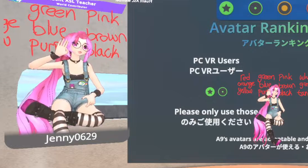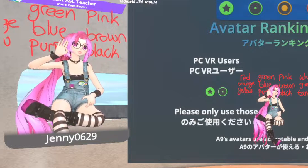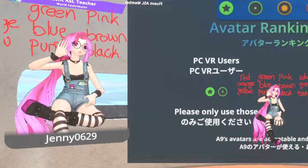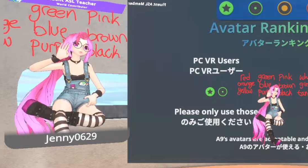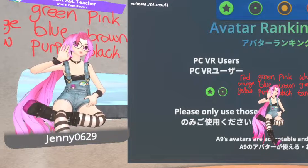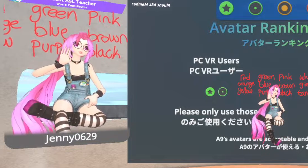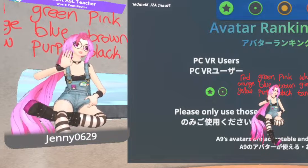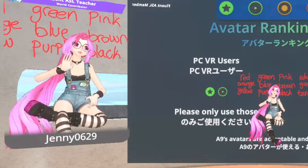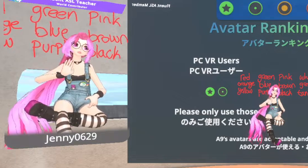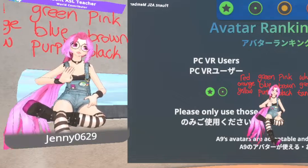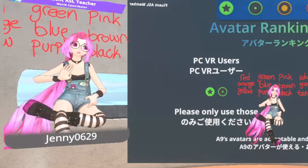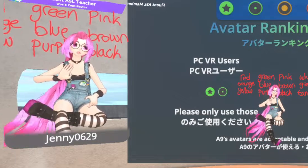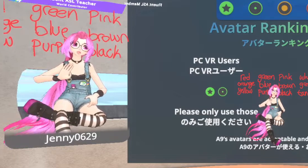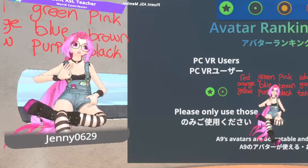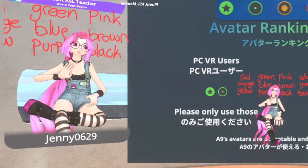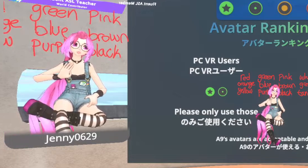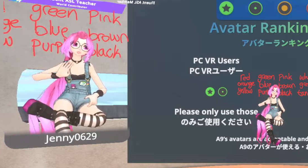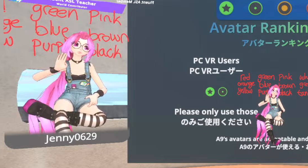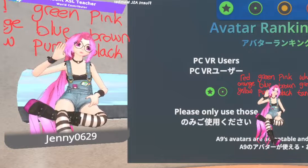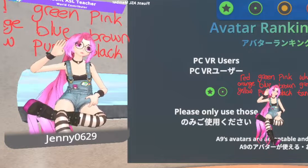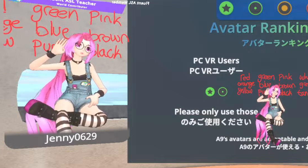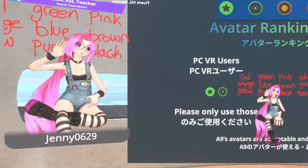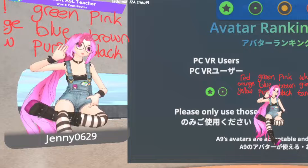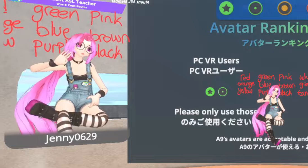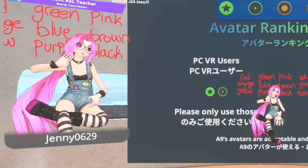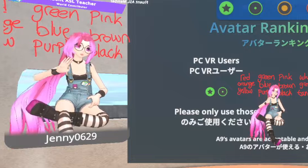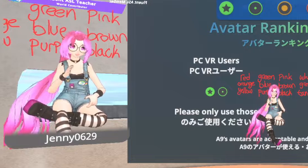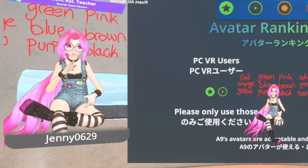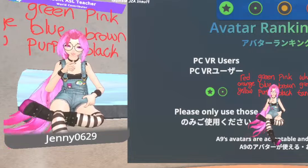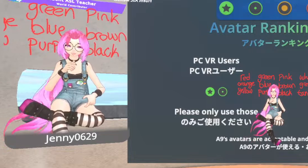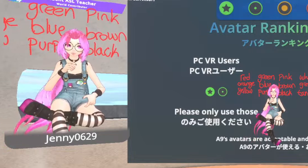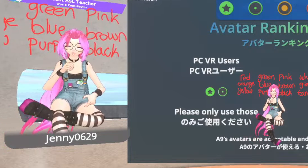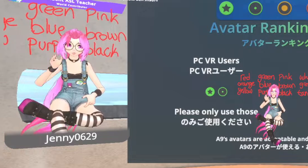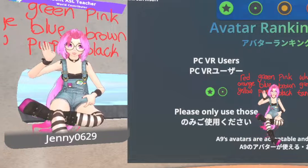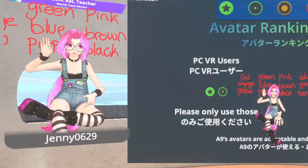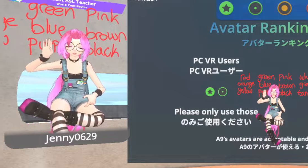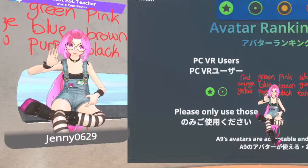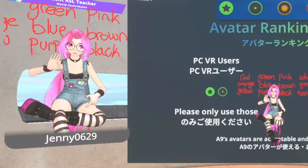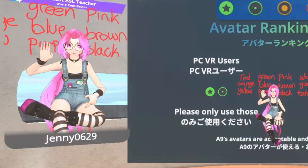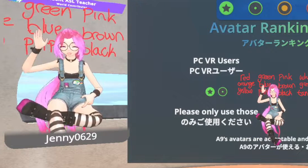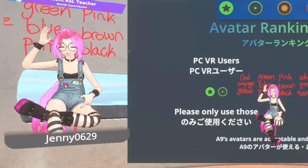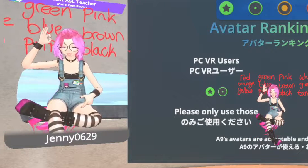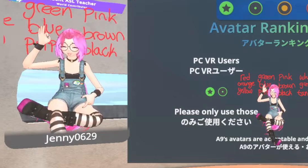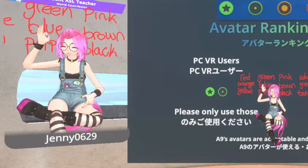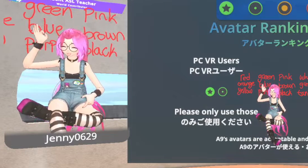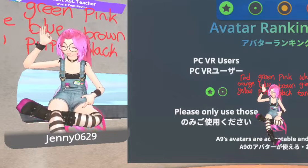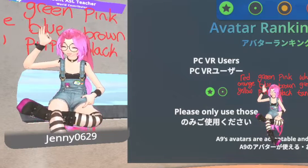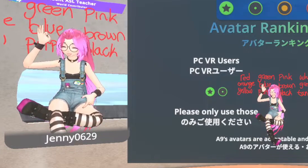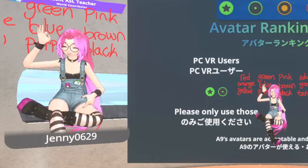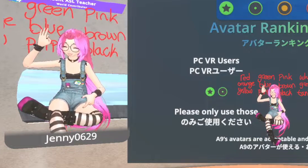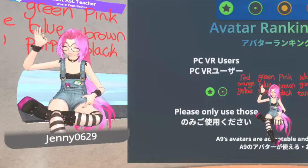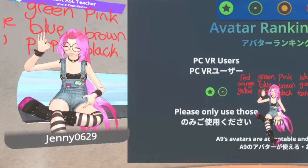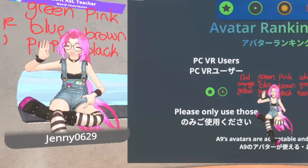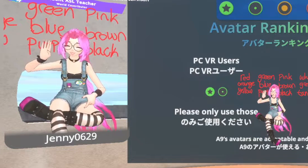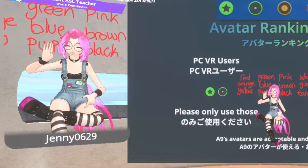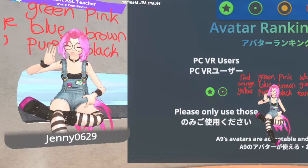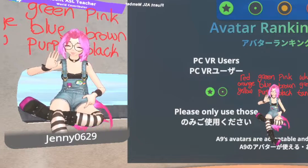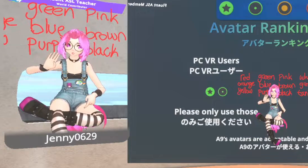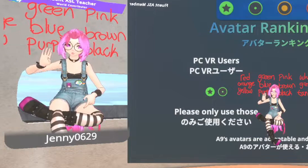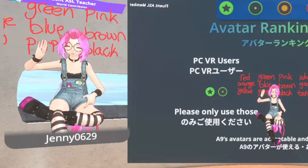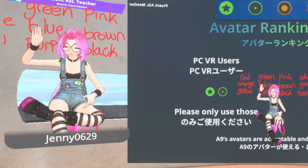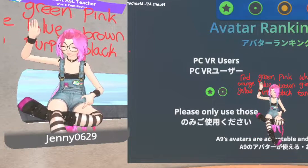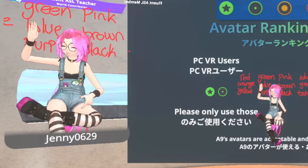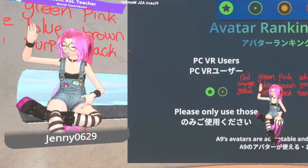of our face and pull downwards. Brown. Who here has brown hair? Does anyone have brown